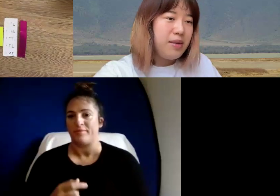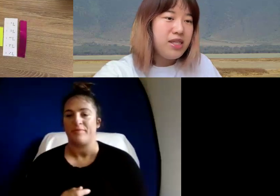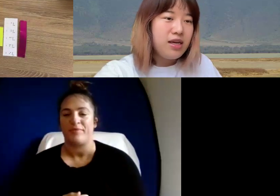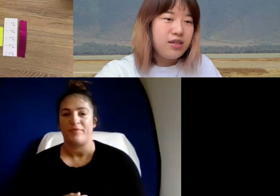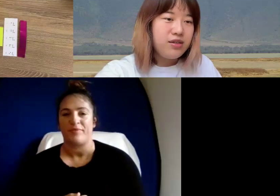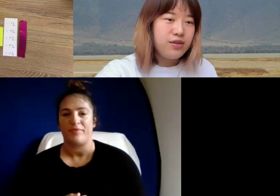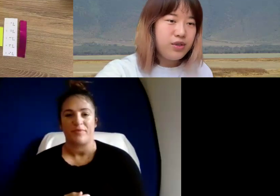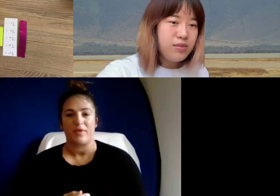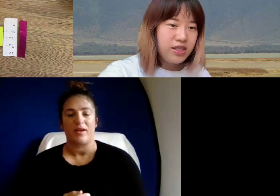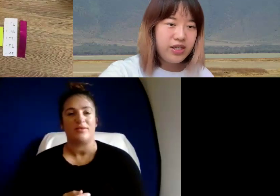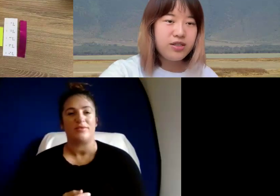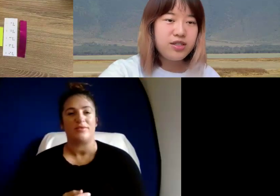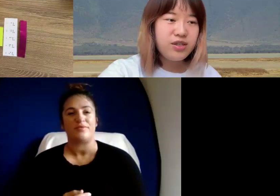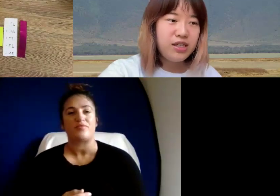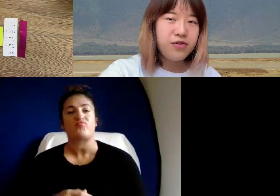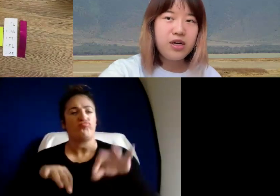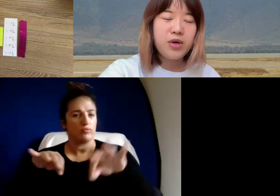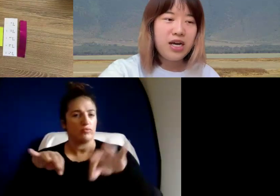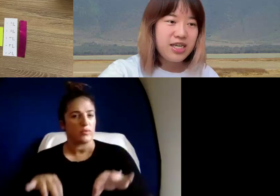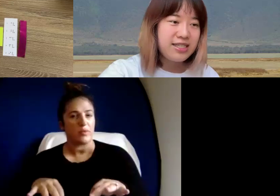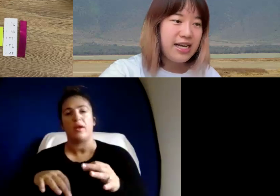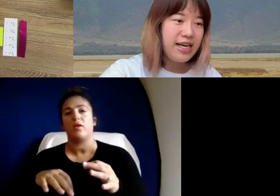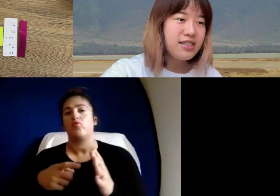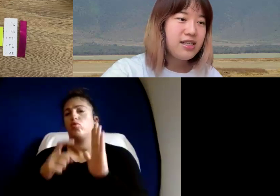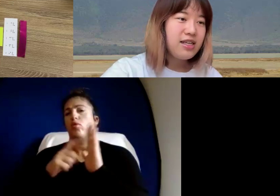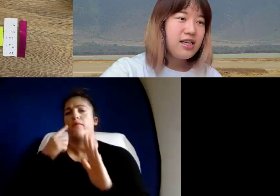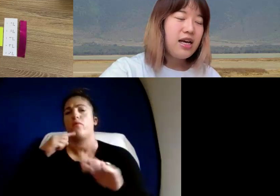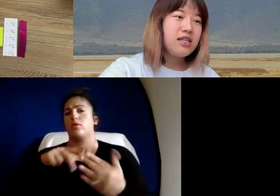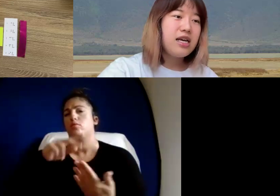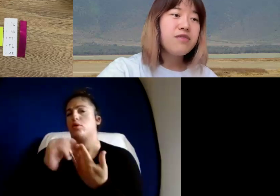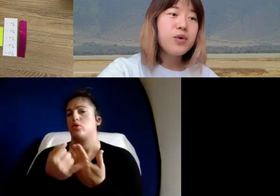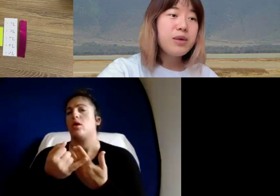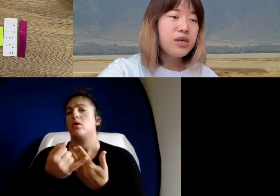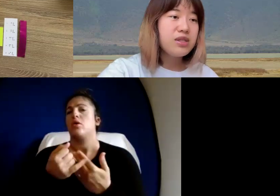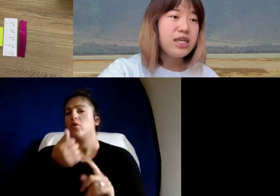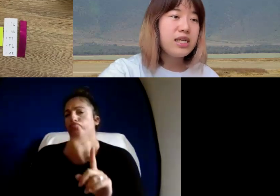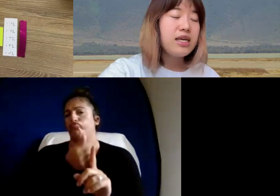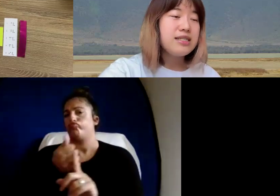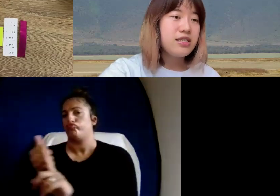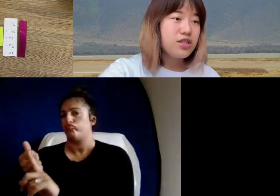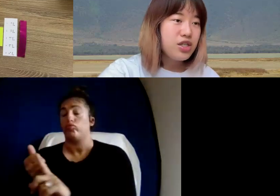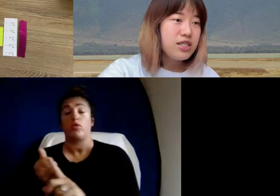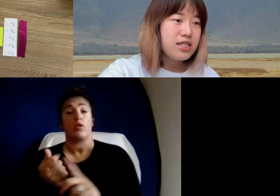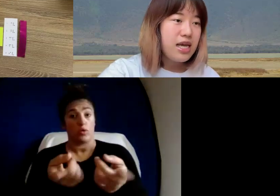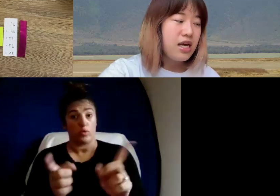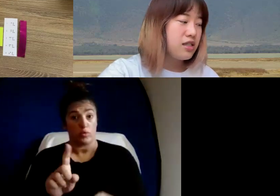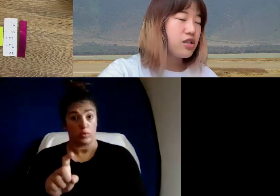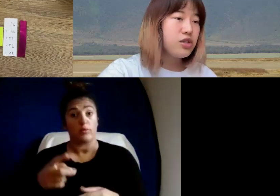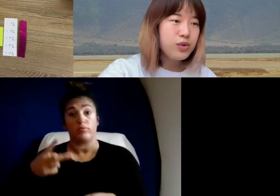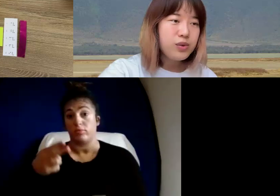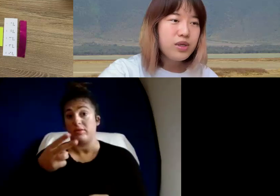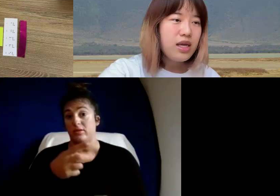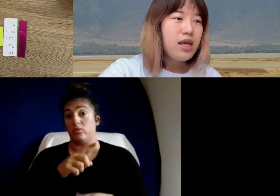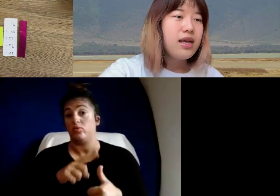And let me talk you through the materials you need for our project today. And everyone will need scissors